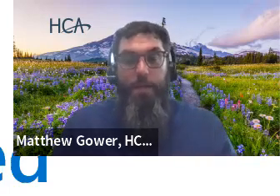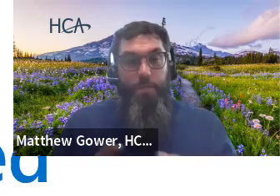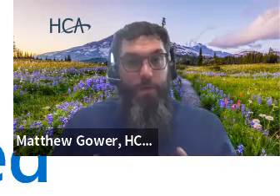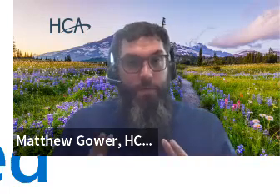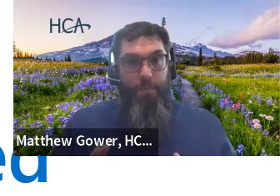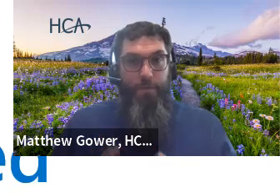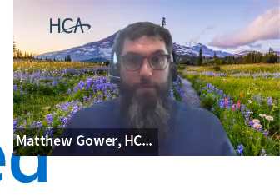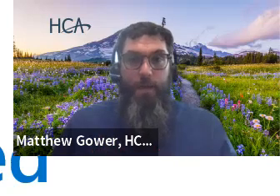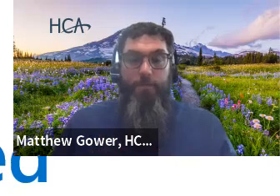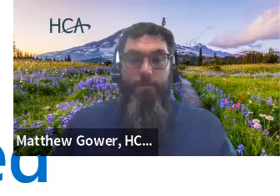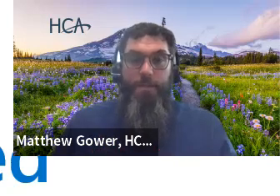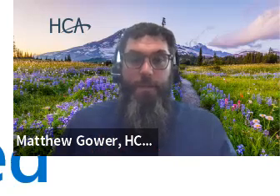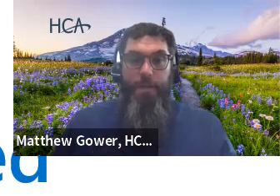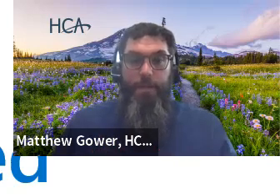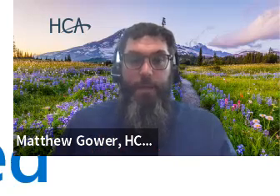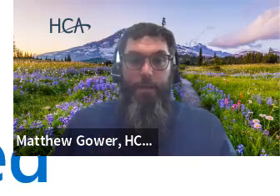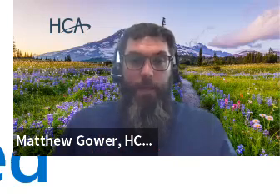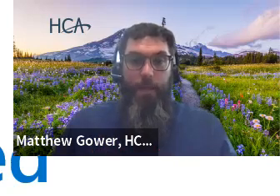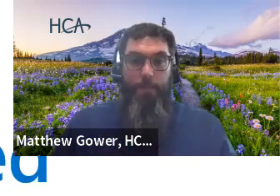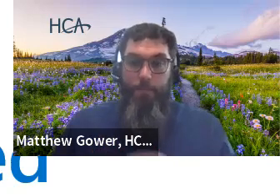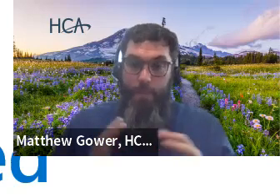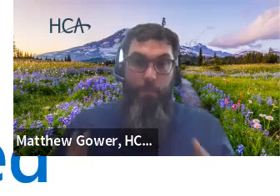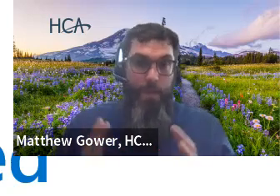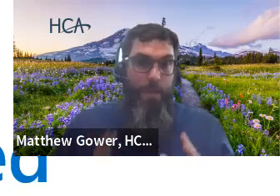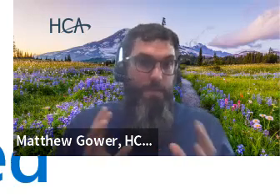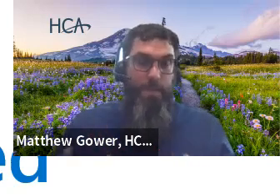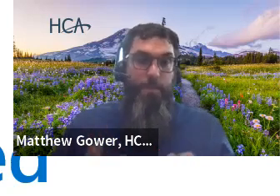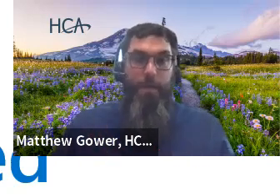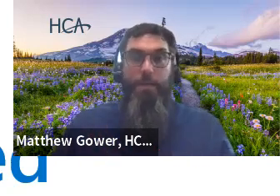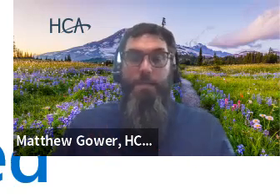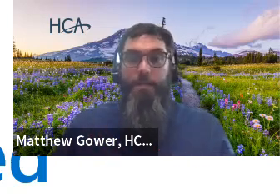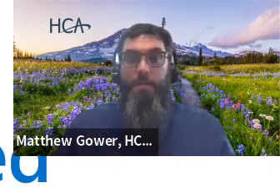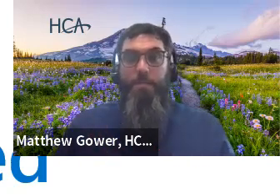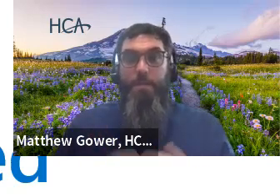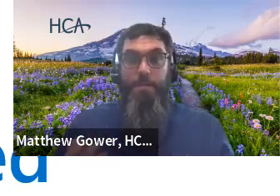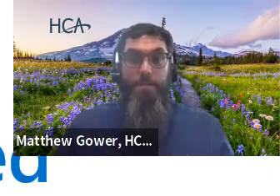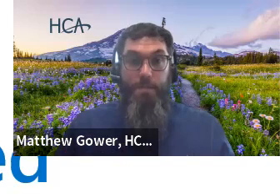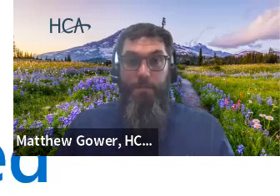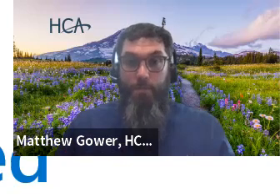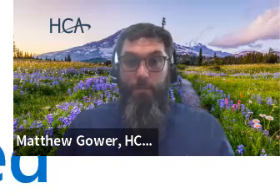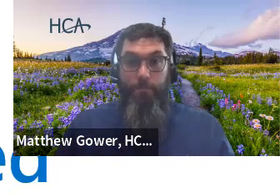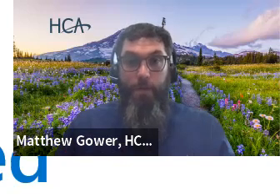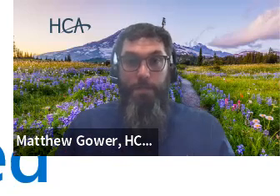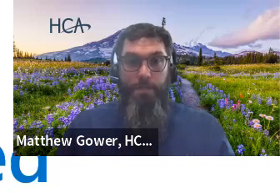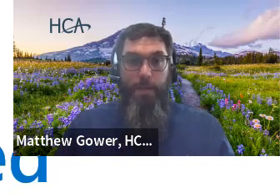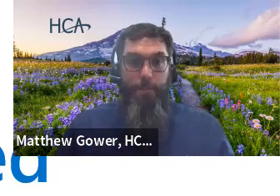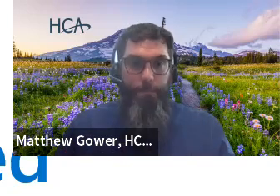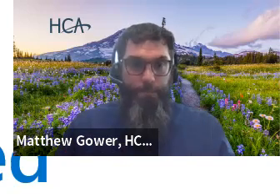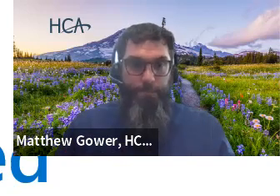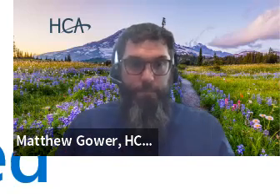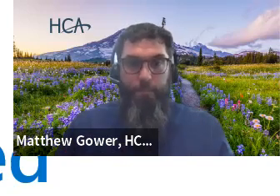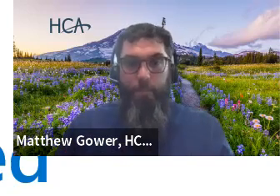sense. So we do have a little bit of flexibility there, but we can't spend that money unless the legislature tells us it's for us to